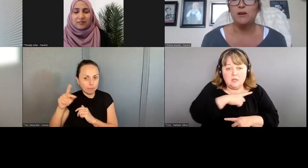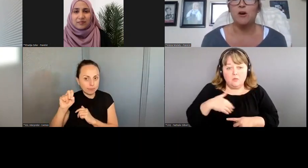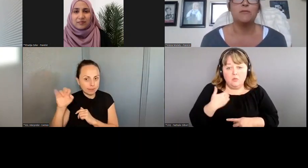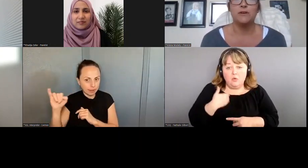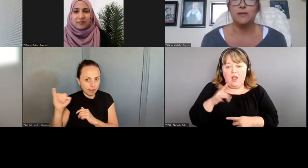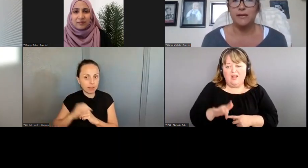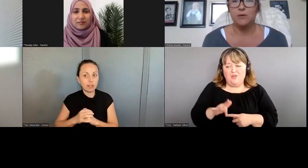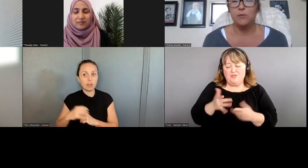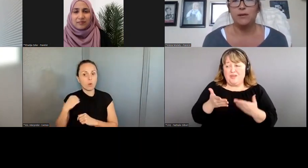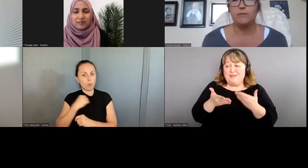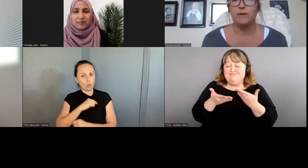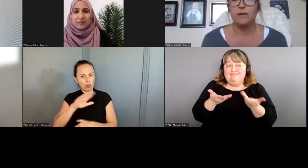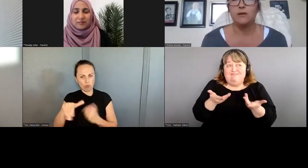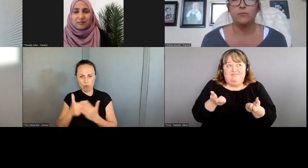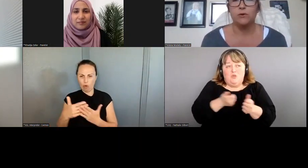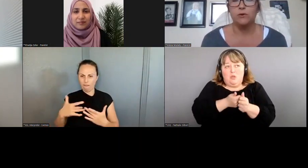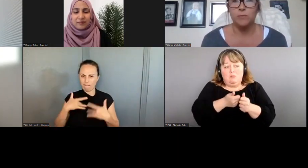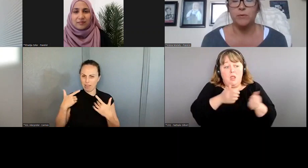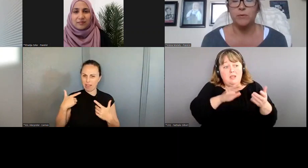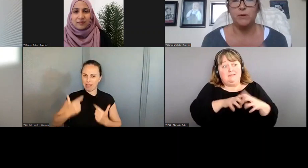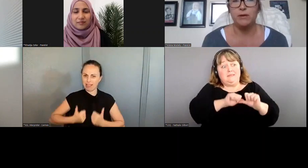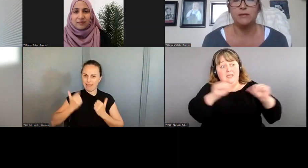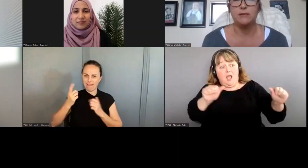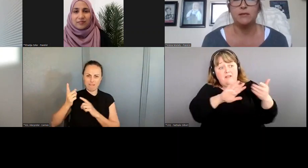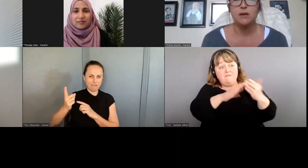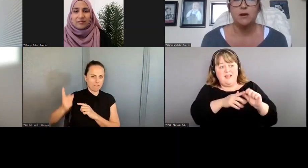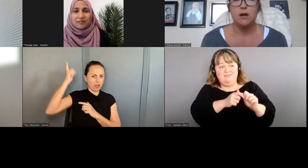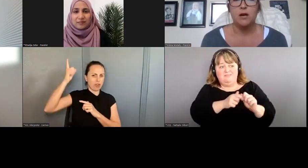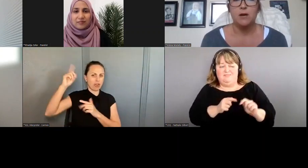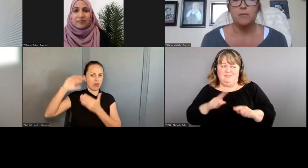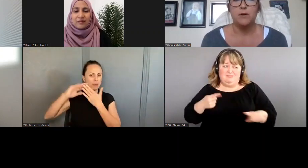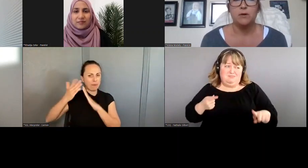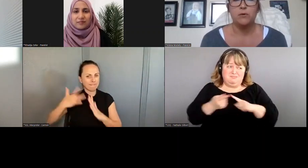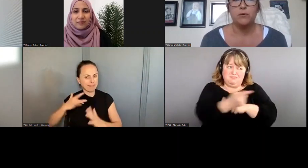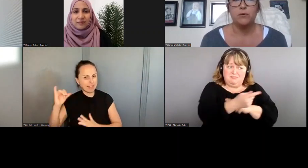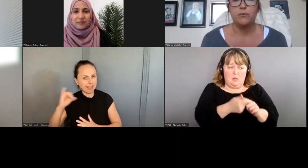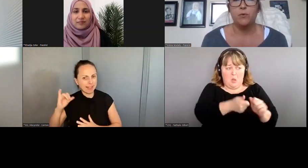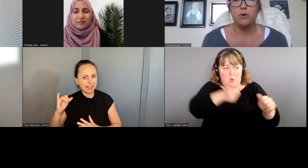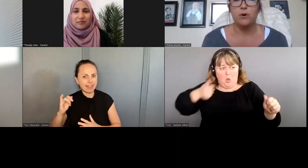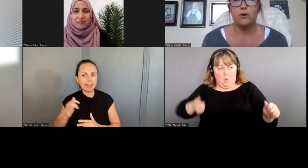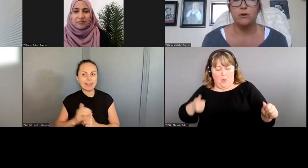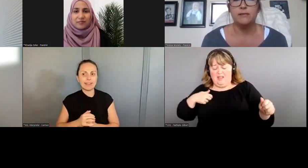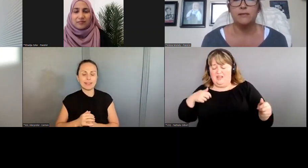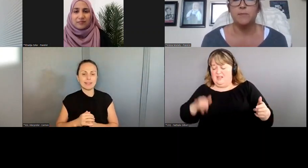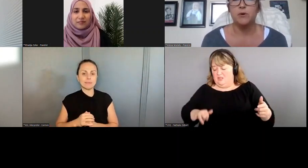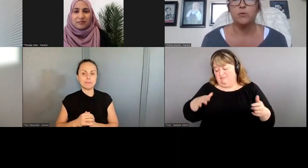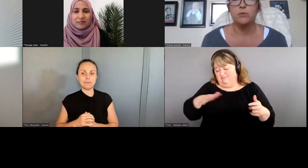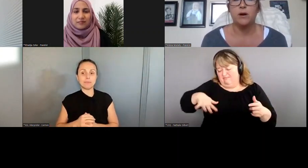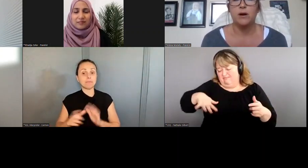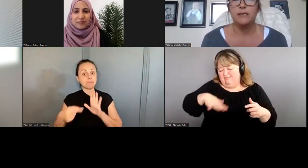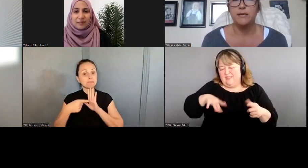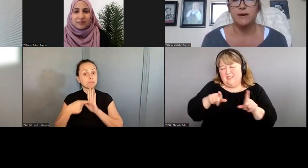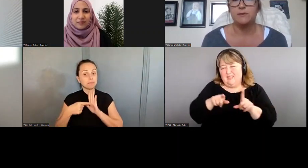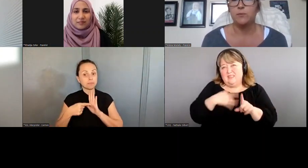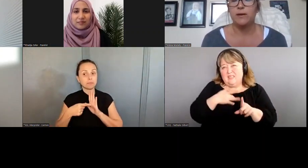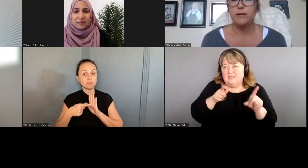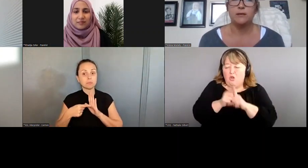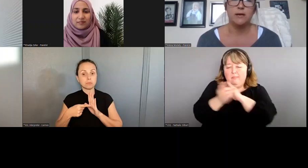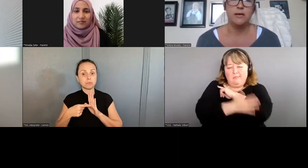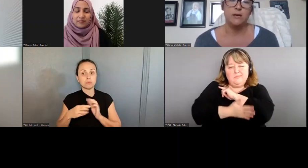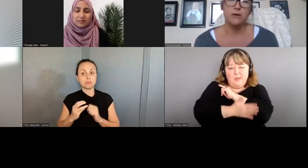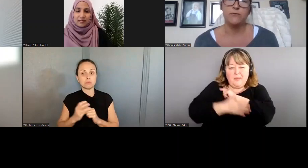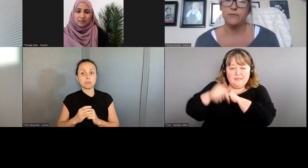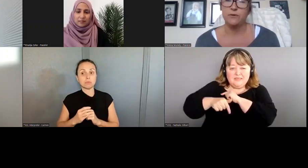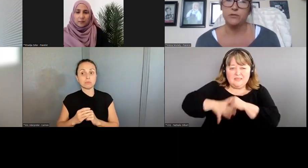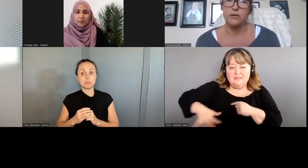we really all feel like we live in rural communities. Um, for example, I did have to wait